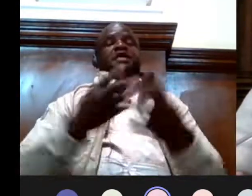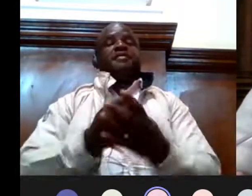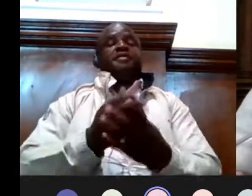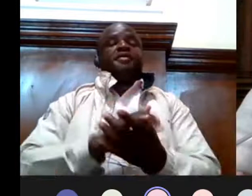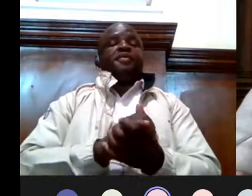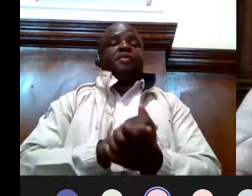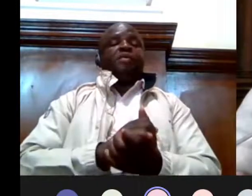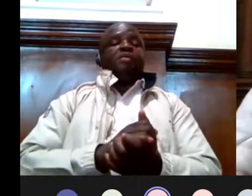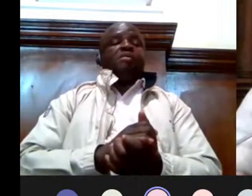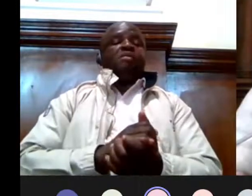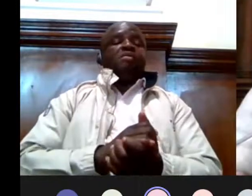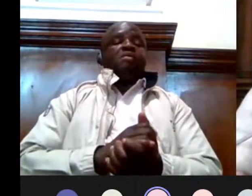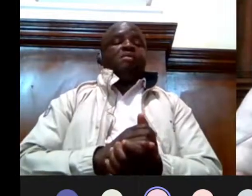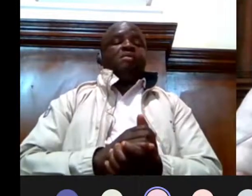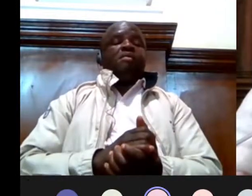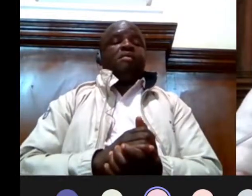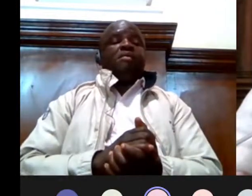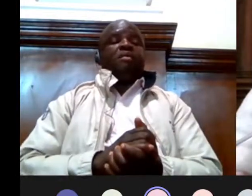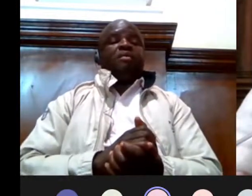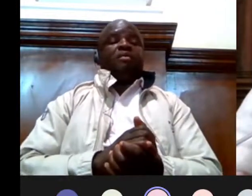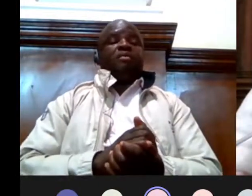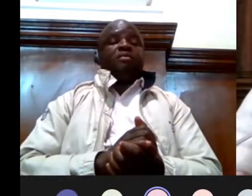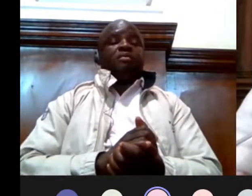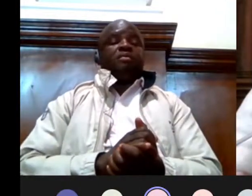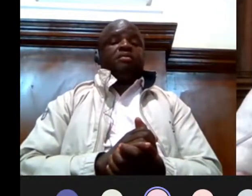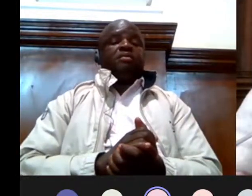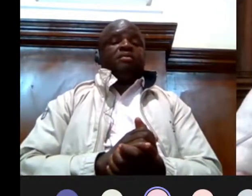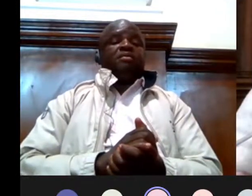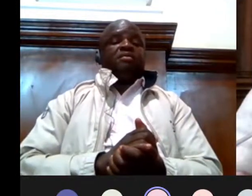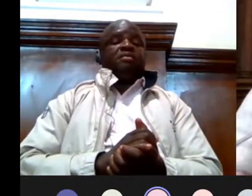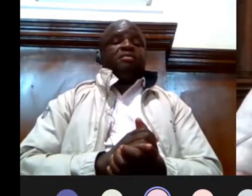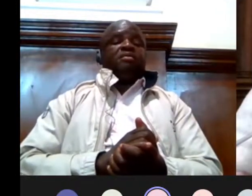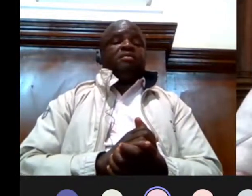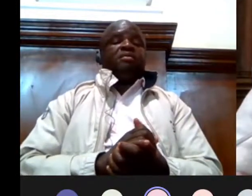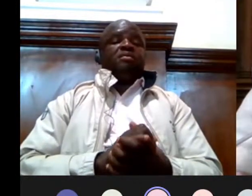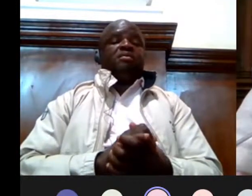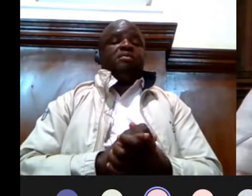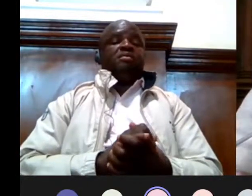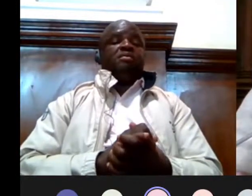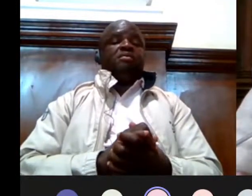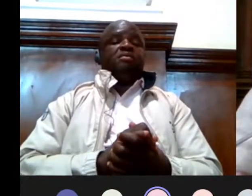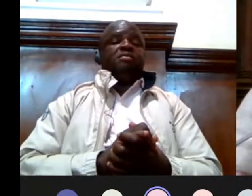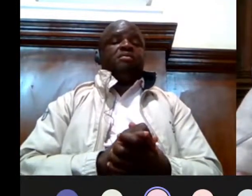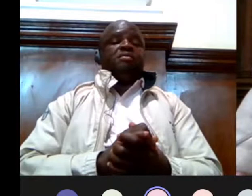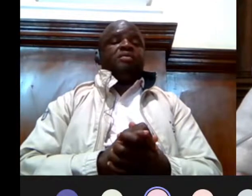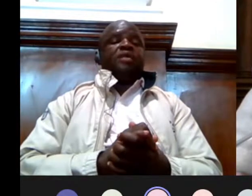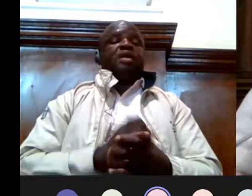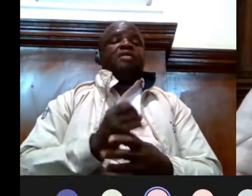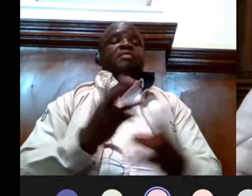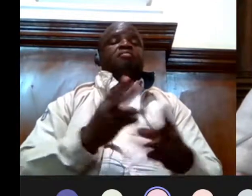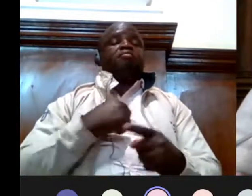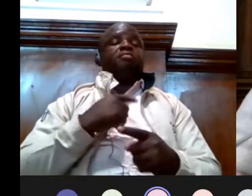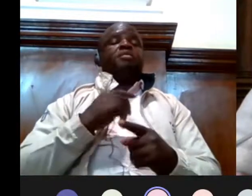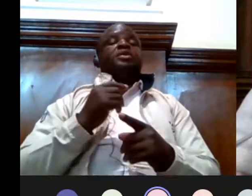interest in mutually respectful, beneficiary, and